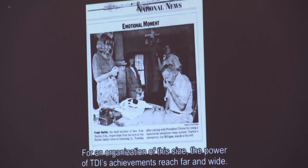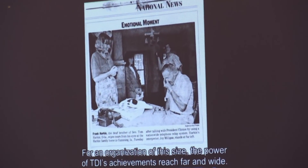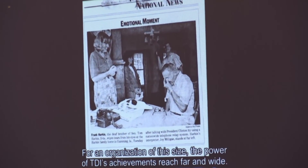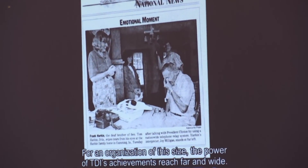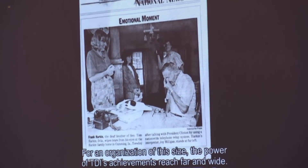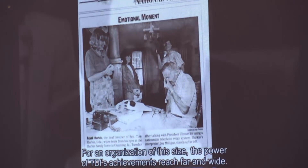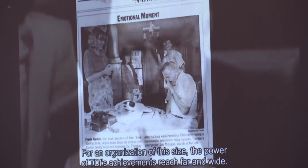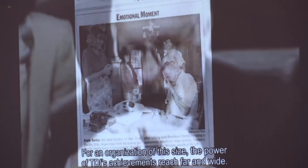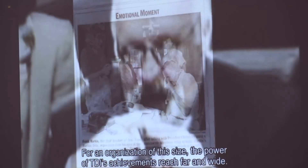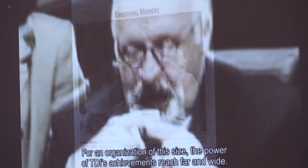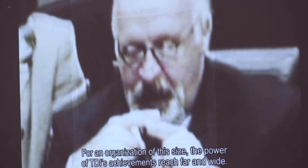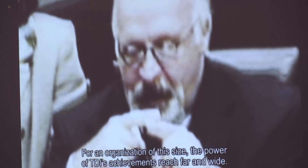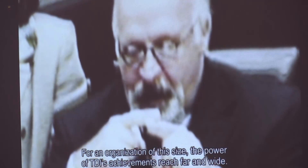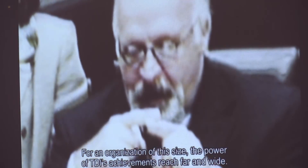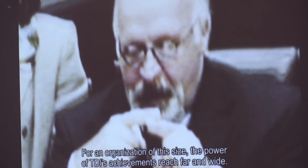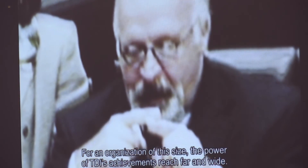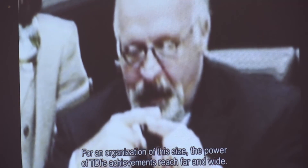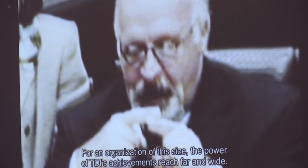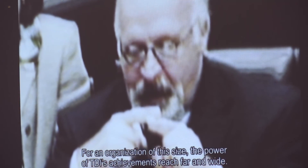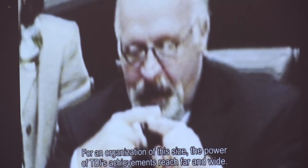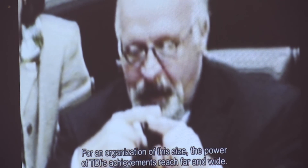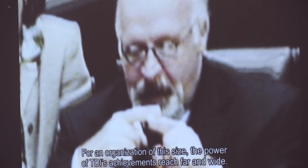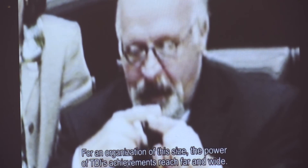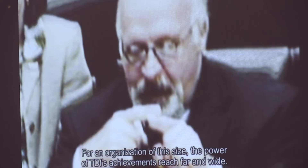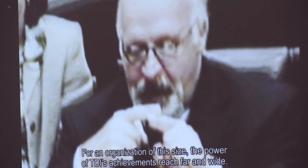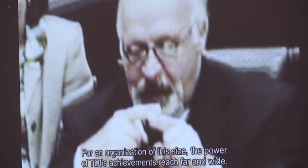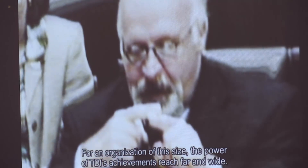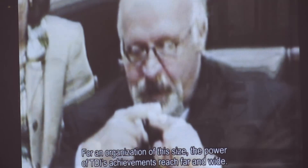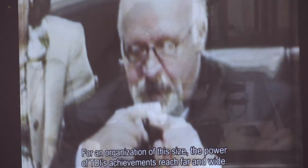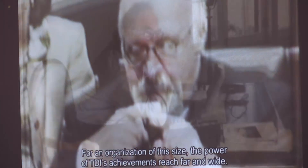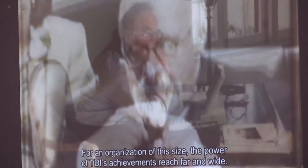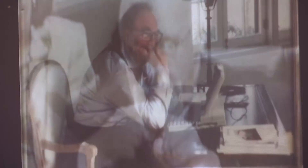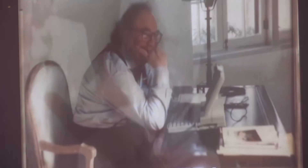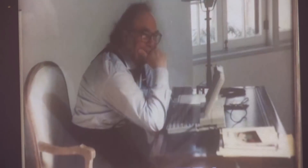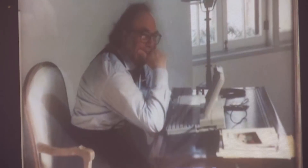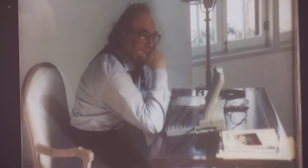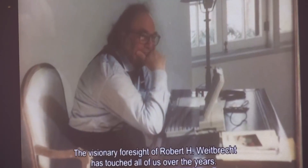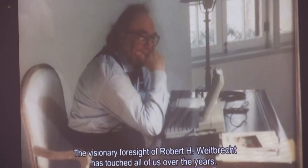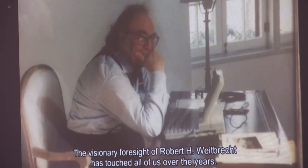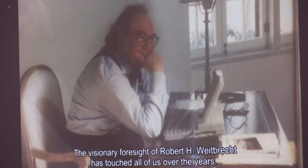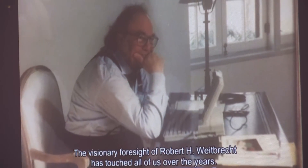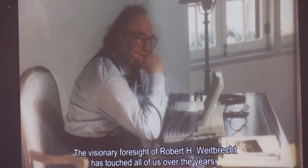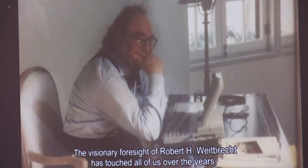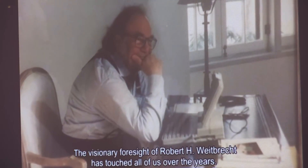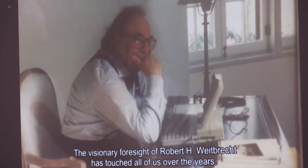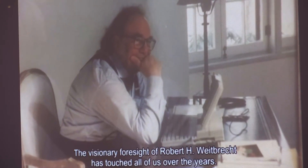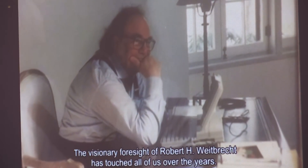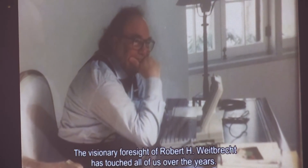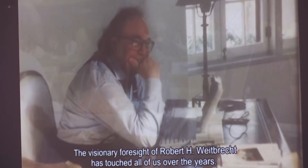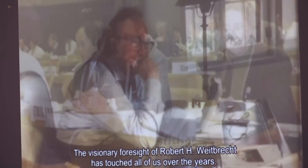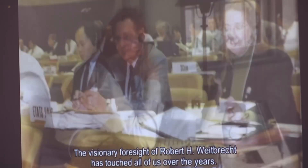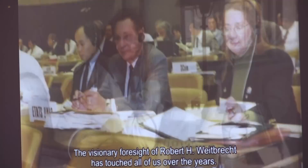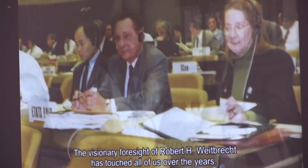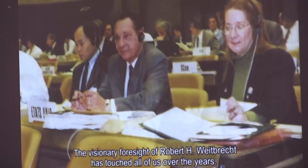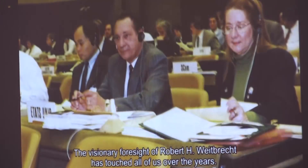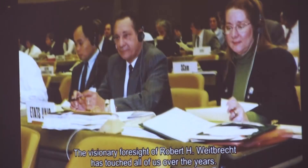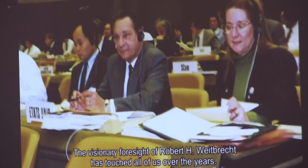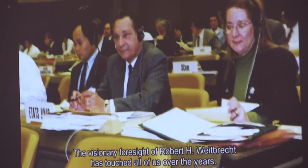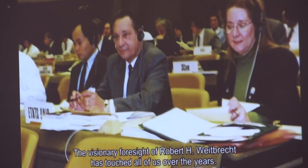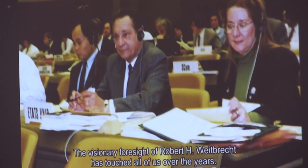organization of this size, the power of TDI's achievements reach far and wide. The visionary foresight of Robert H. Whitebrecht has touched all